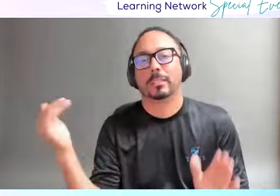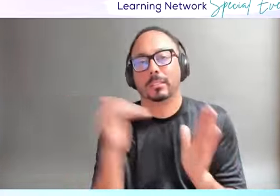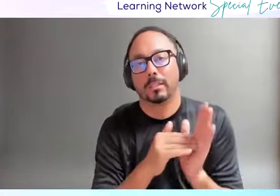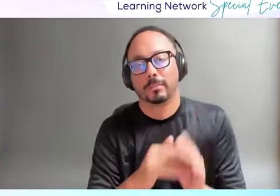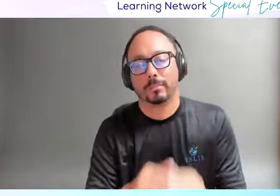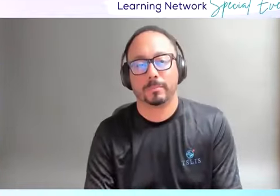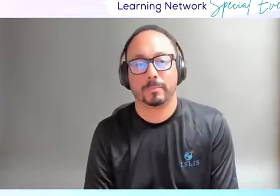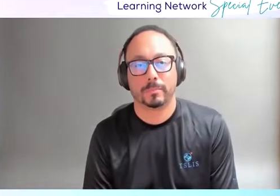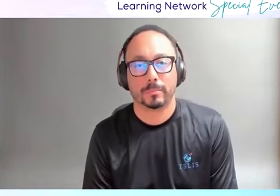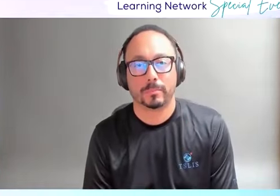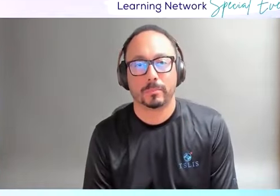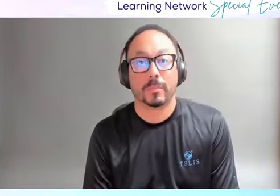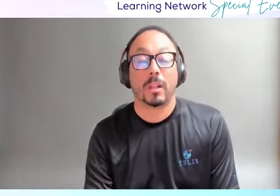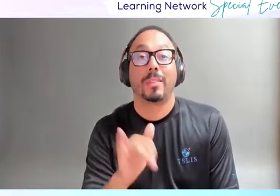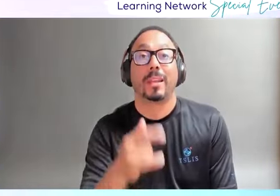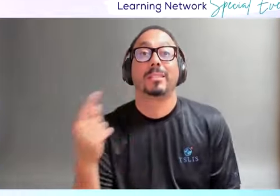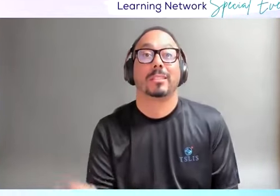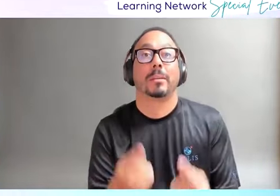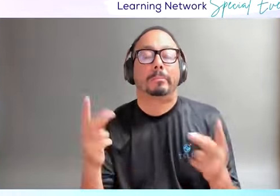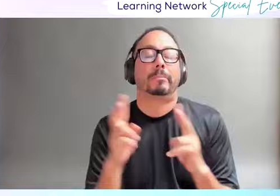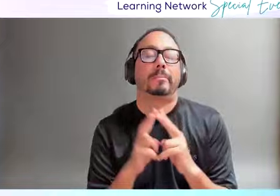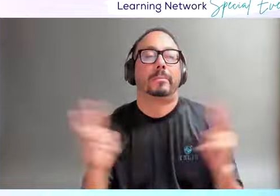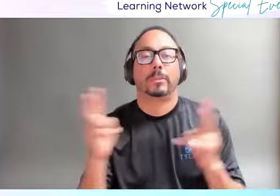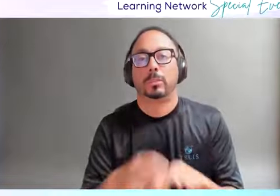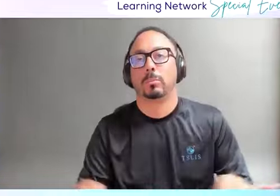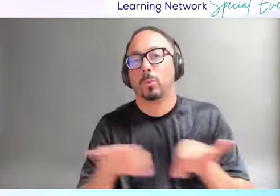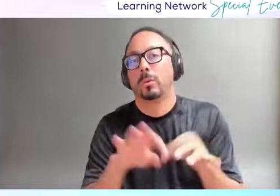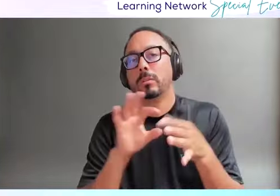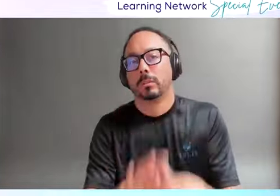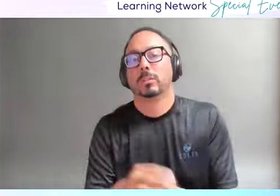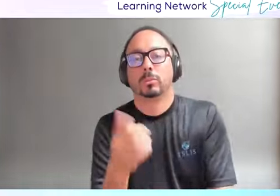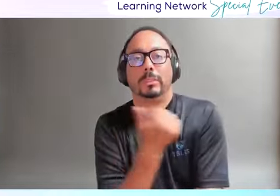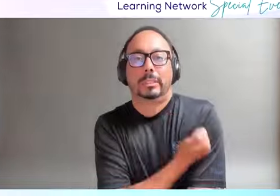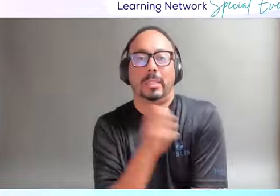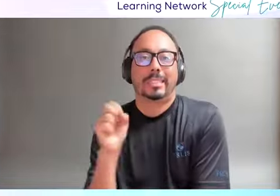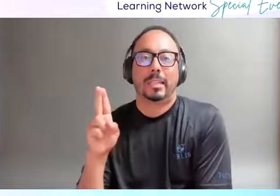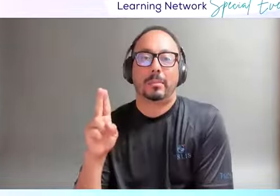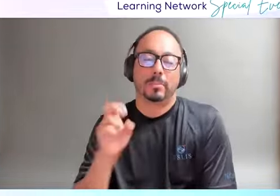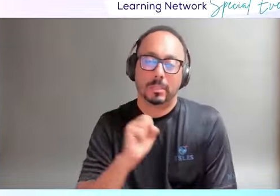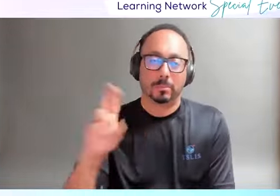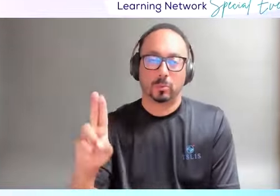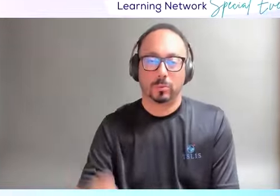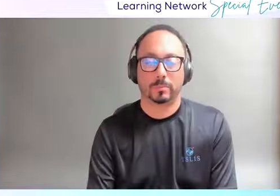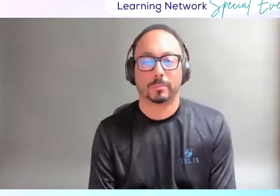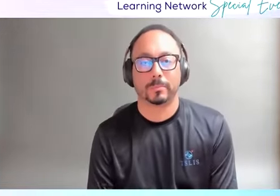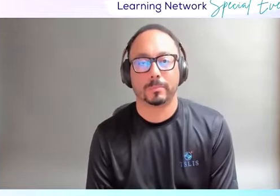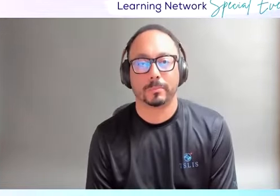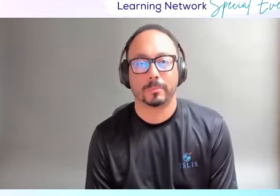extraordinarily important with respect to substance use. And exchanging information, therefore, takes on a different